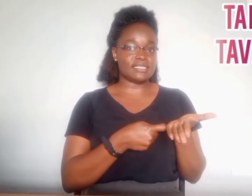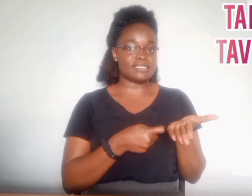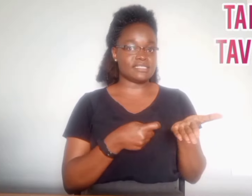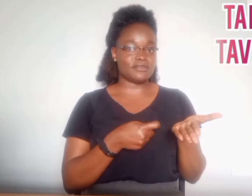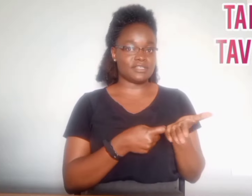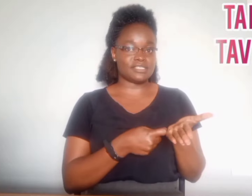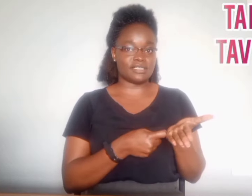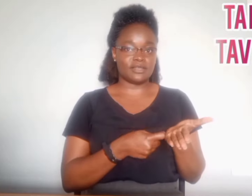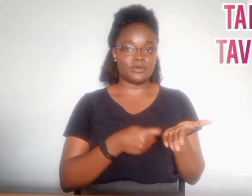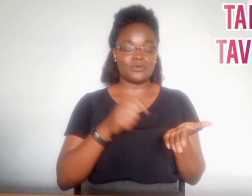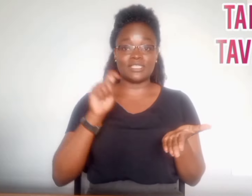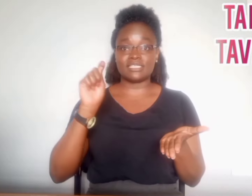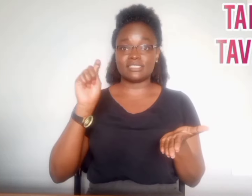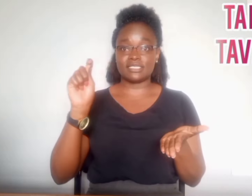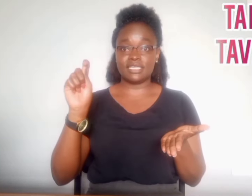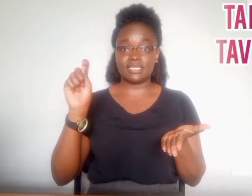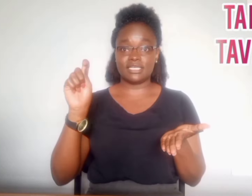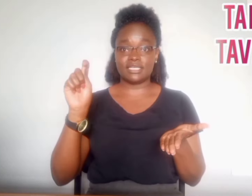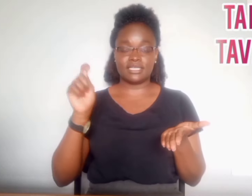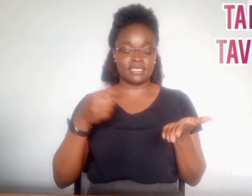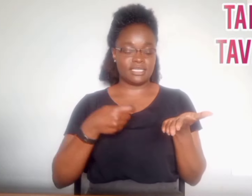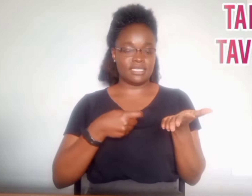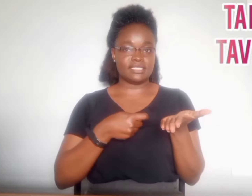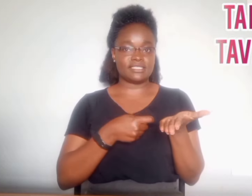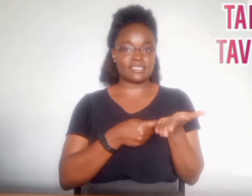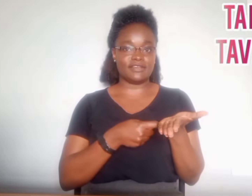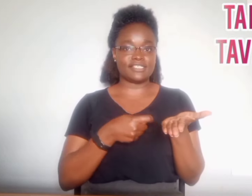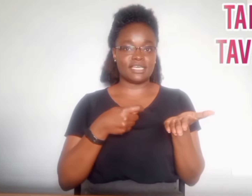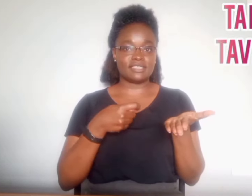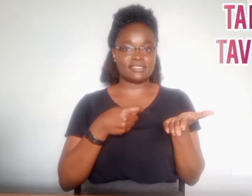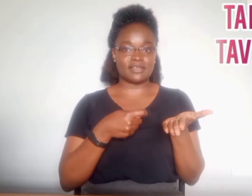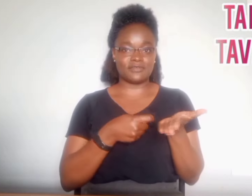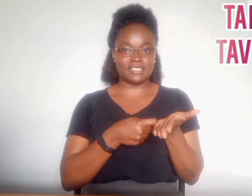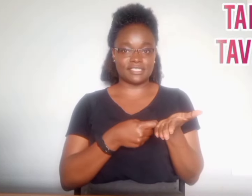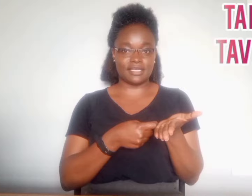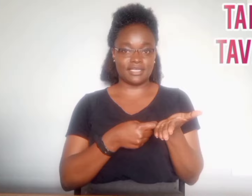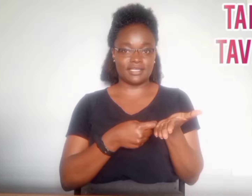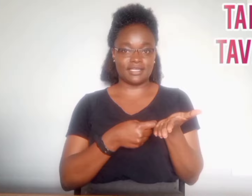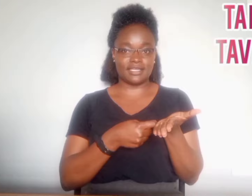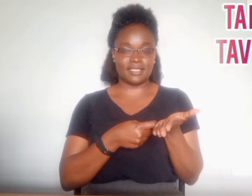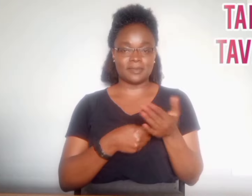Taita Taveta. With a T. Taita Taveta.